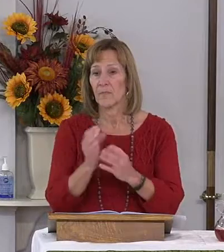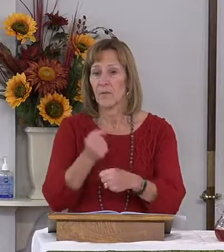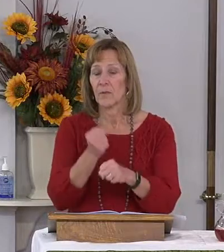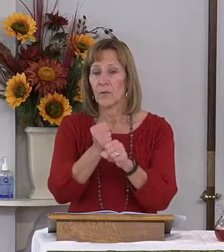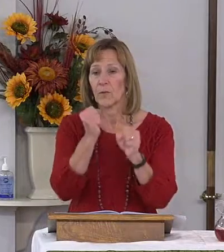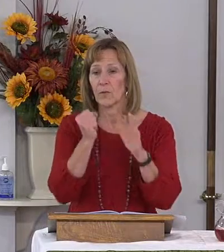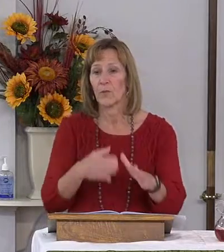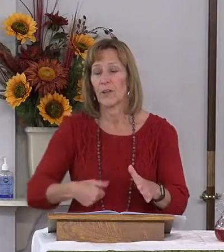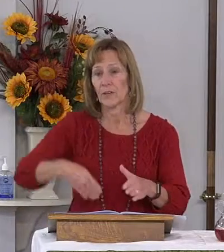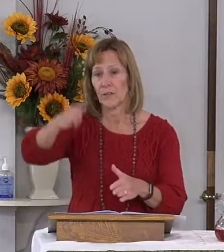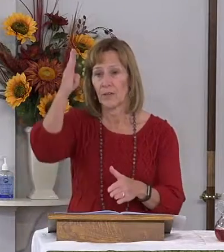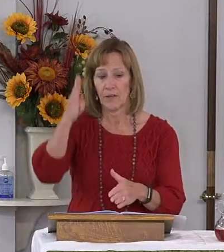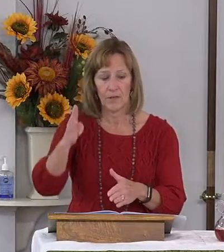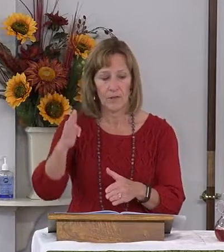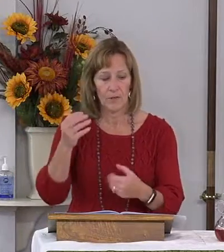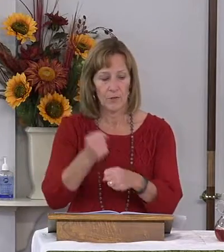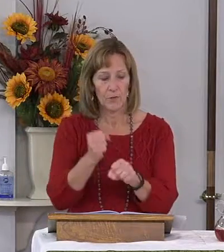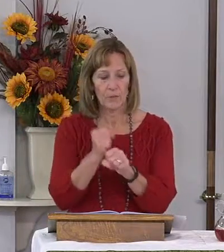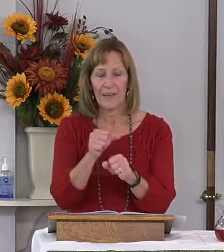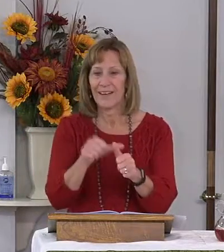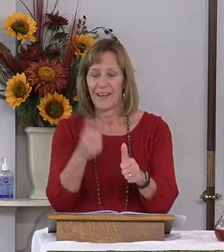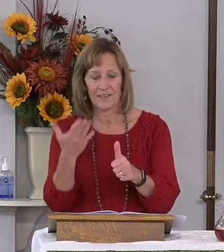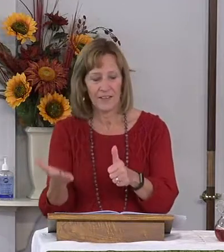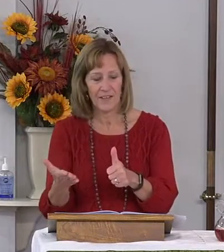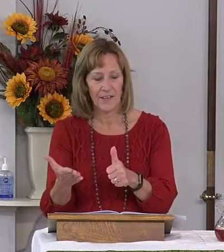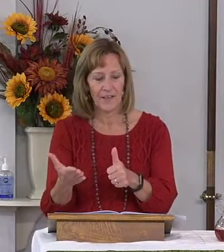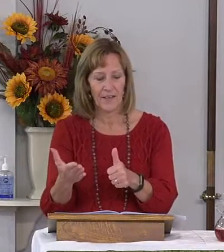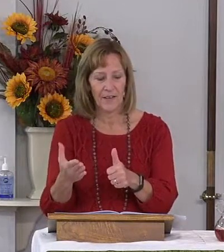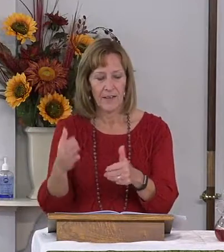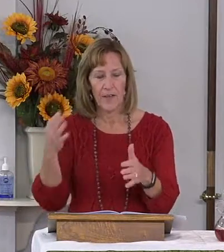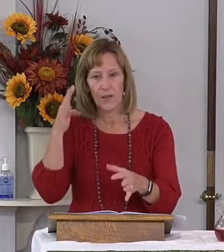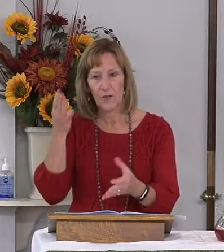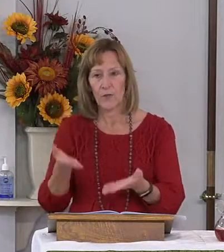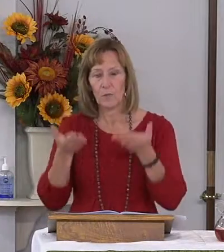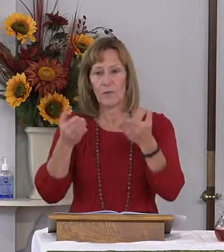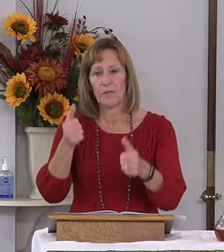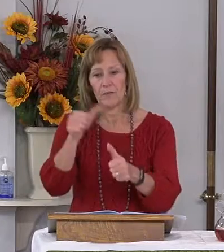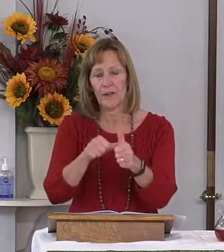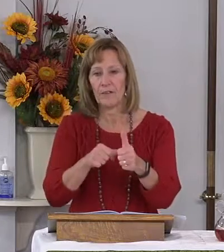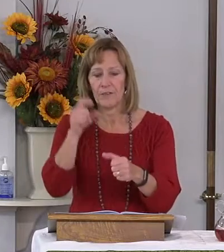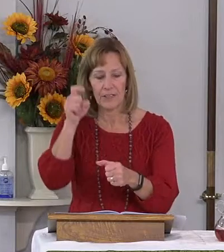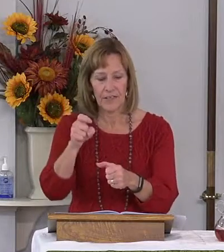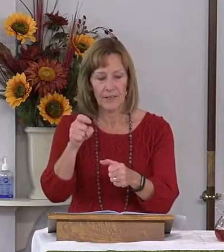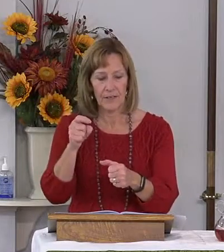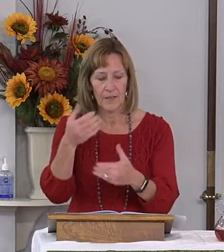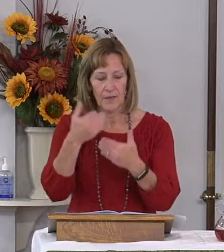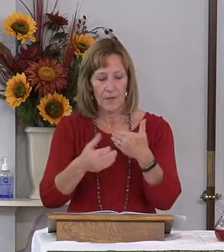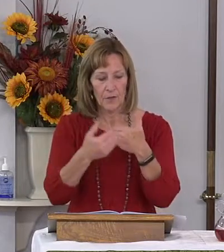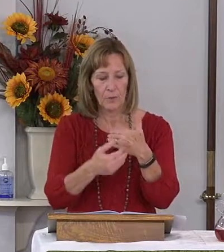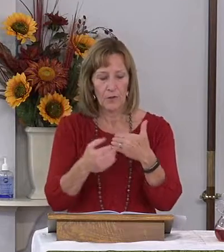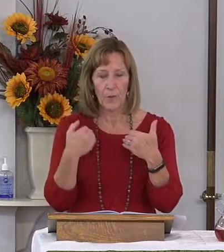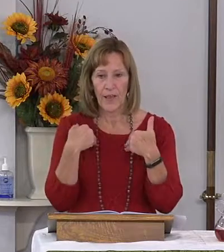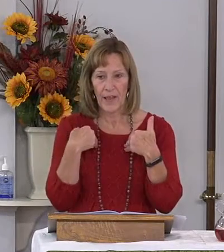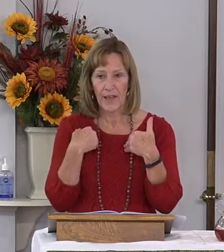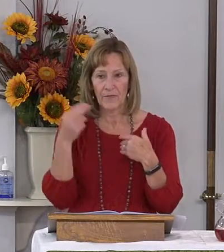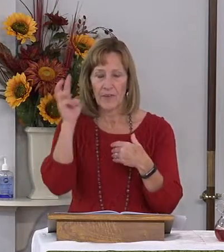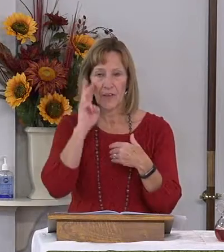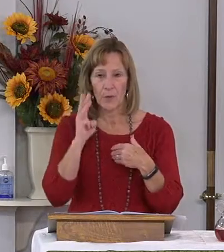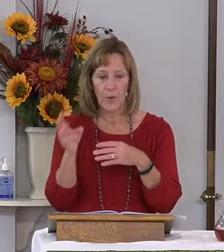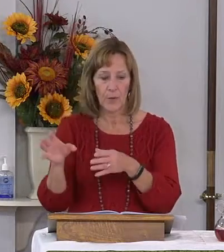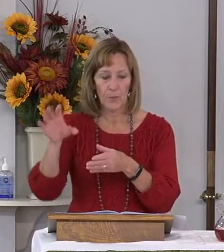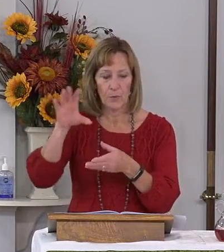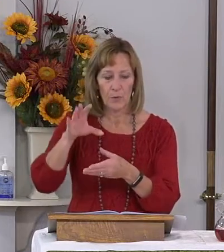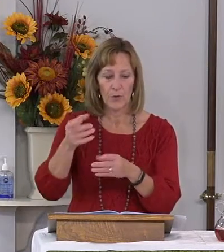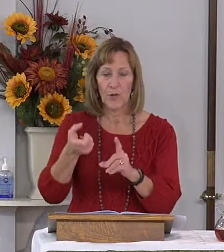Creator God, you made everything. You provide for every need. The bread we break and the wine we